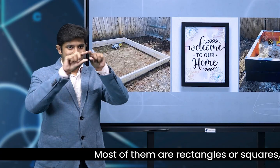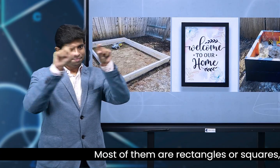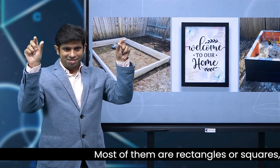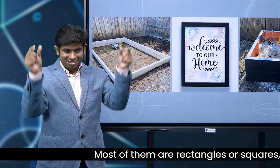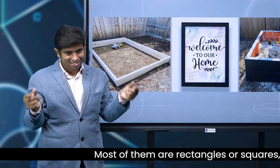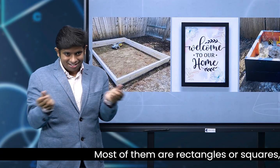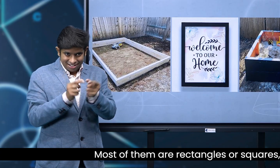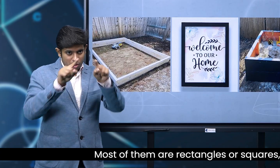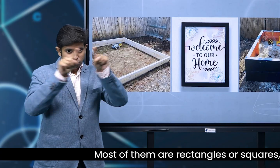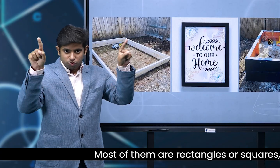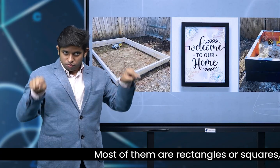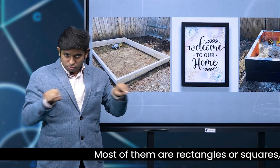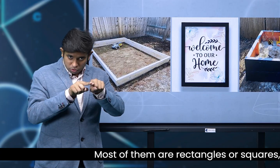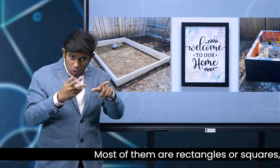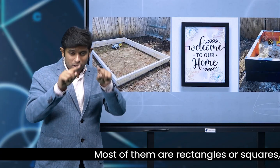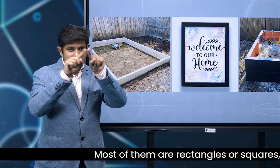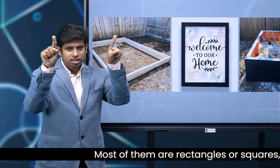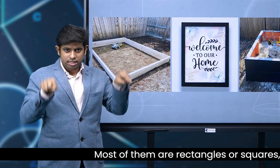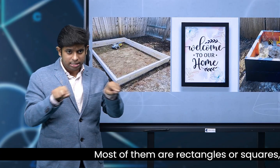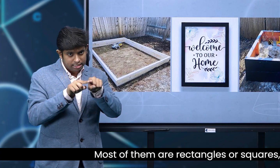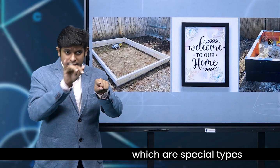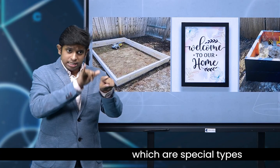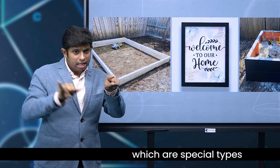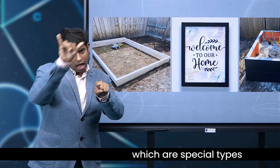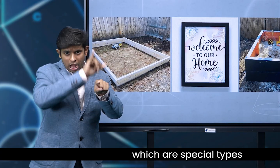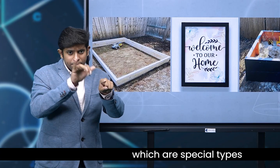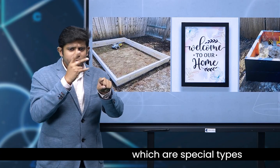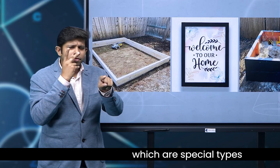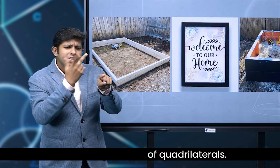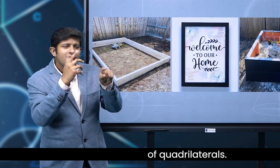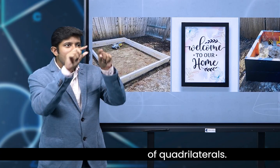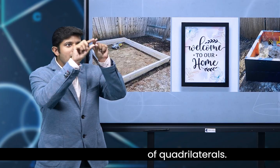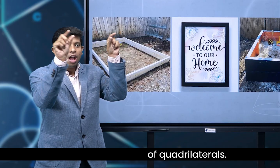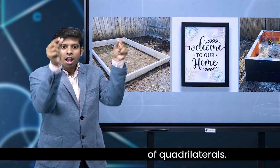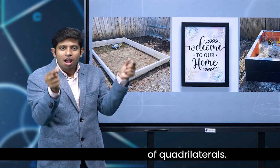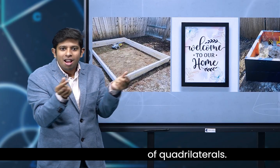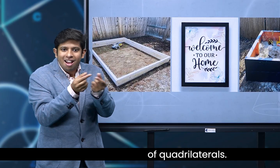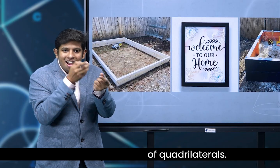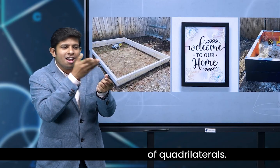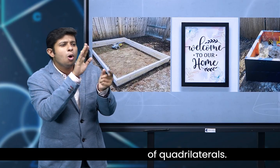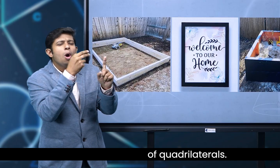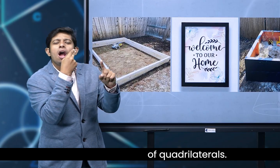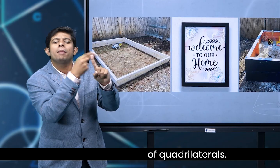Most of them are rectangles or squares, which are special types of quadrilaterals.